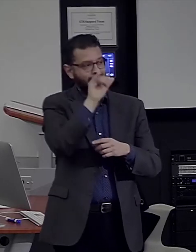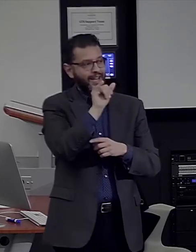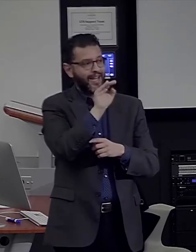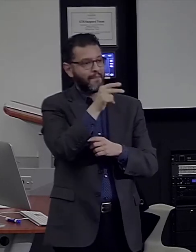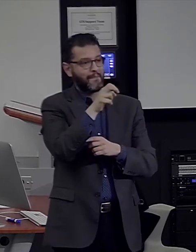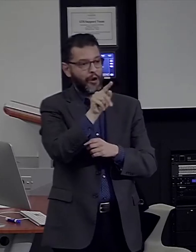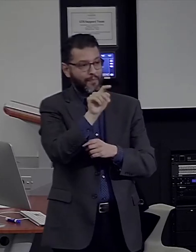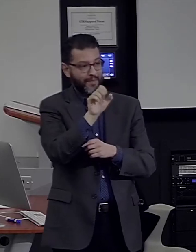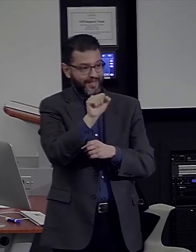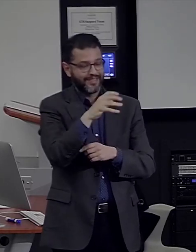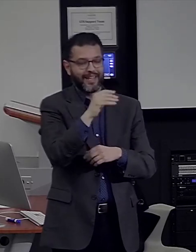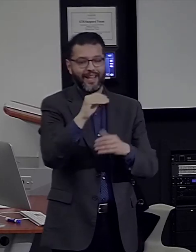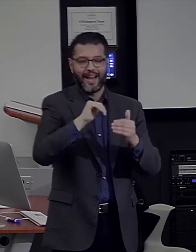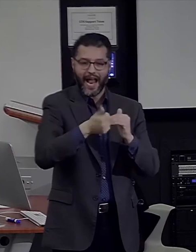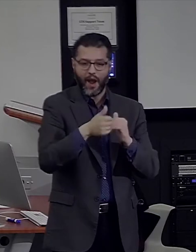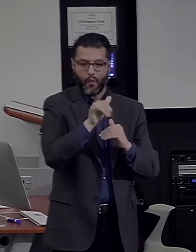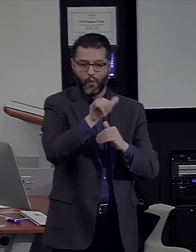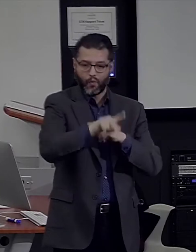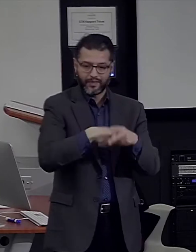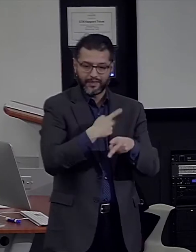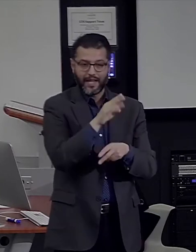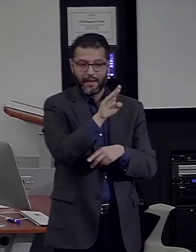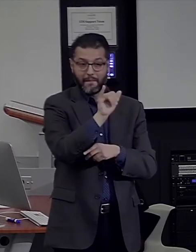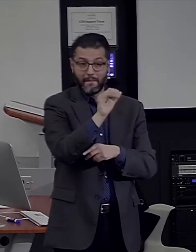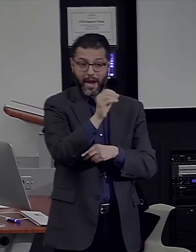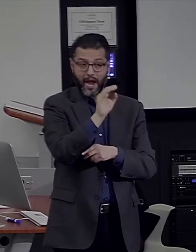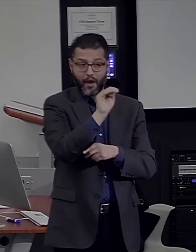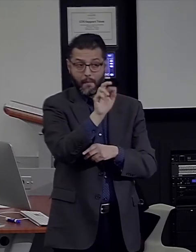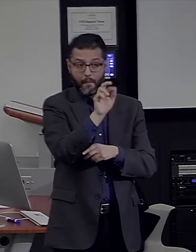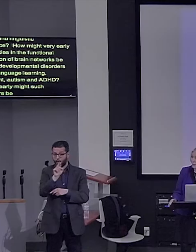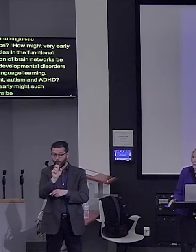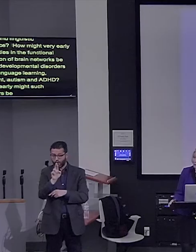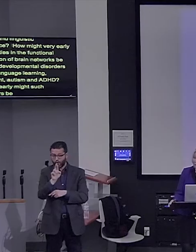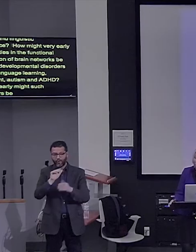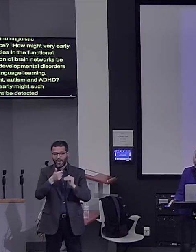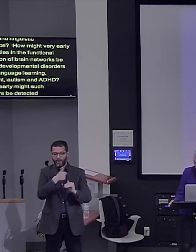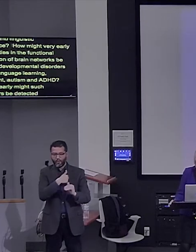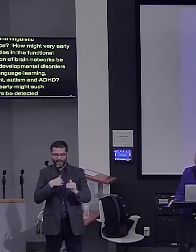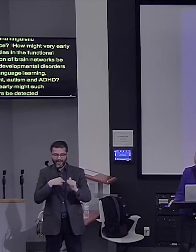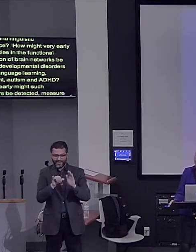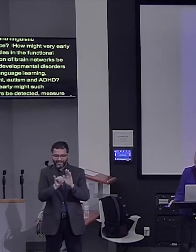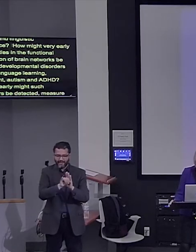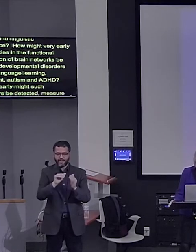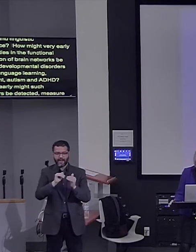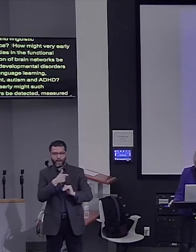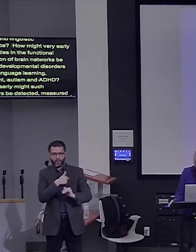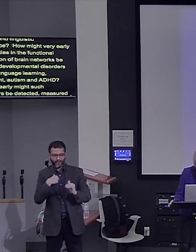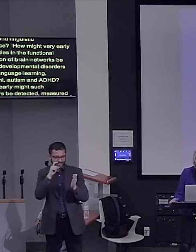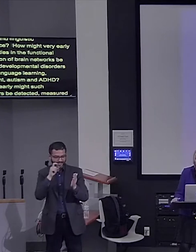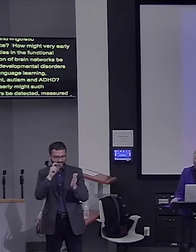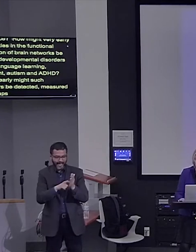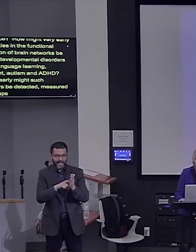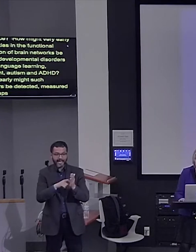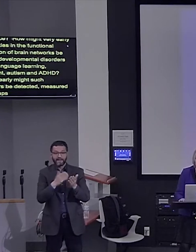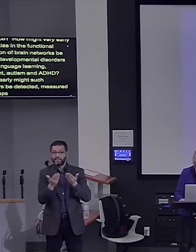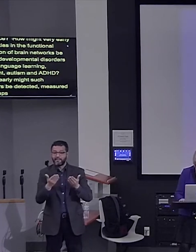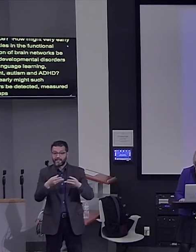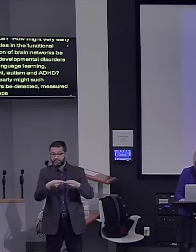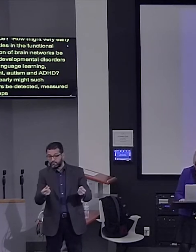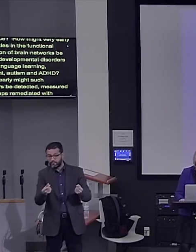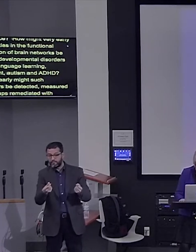might such biomarkers be detected measured and perhaps remediated with non-invasive technologies